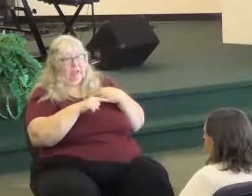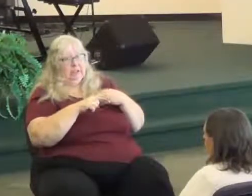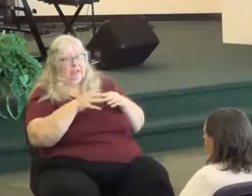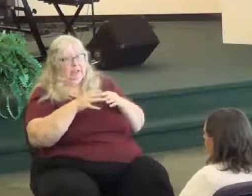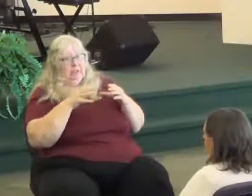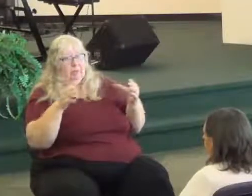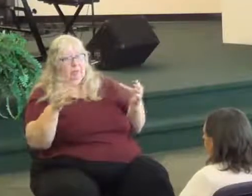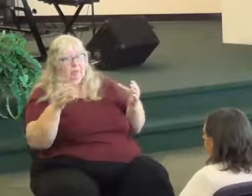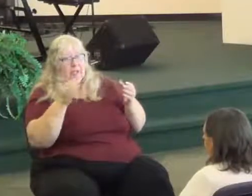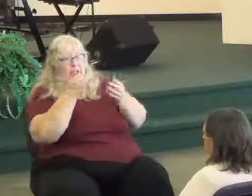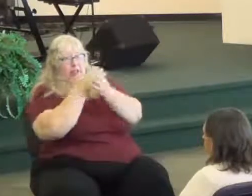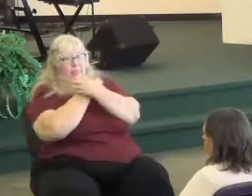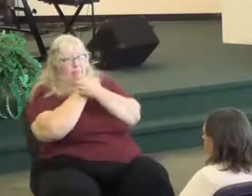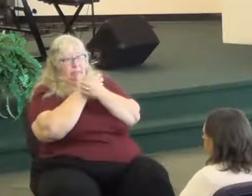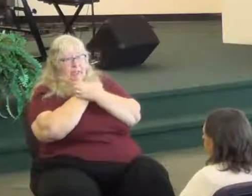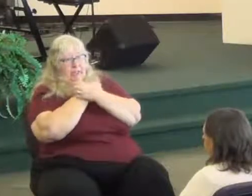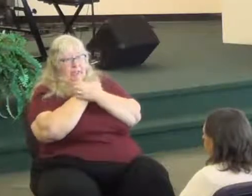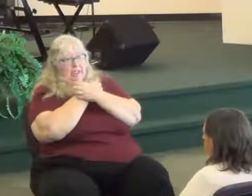that picture.